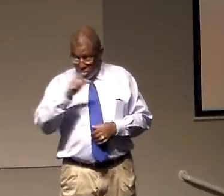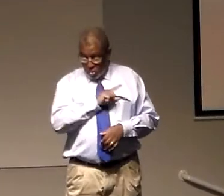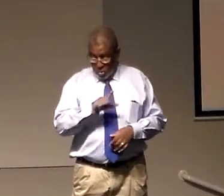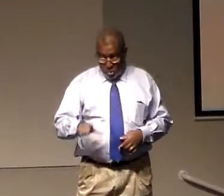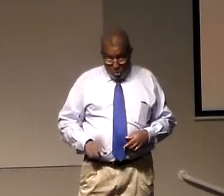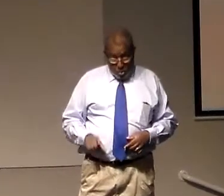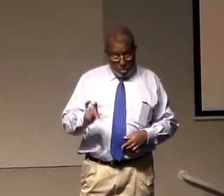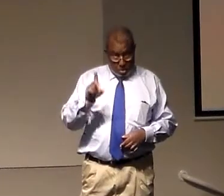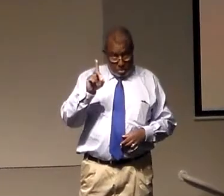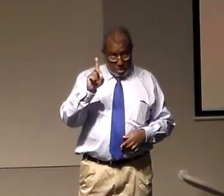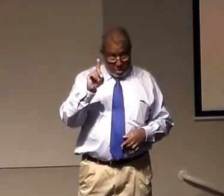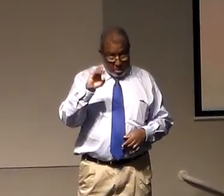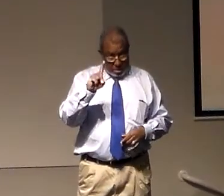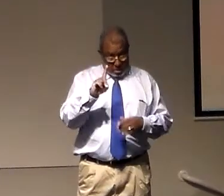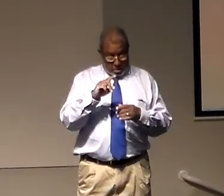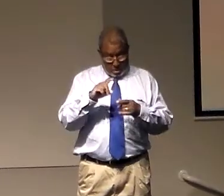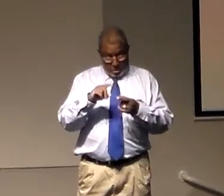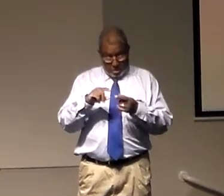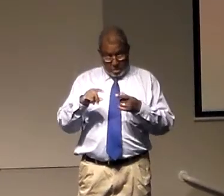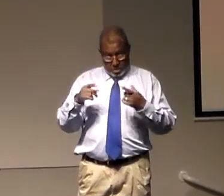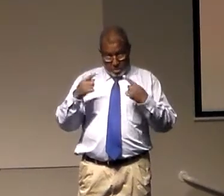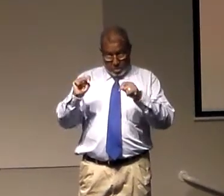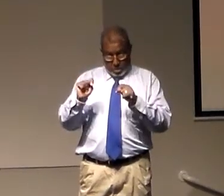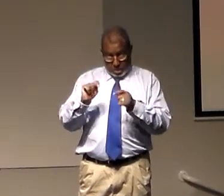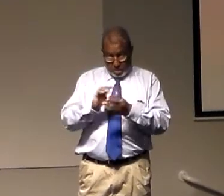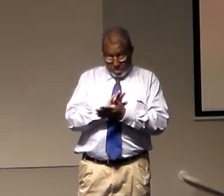there. The 2